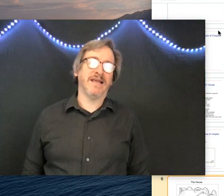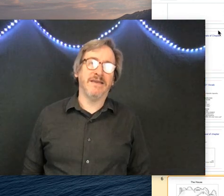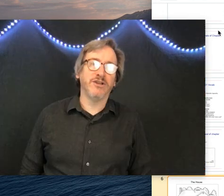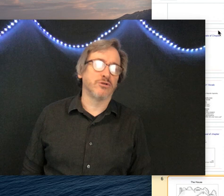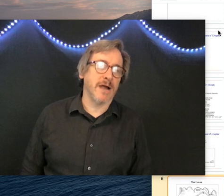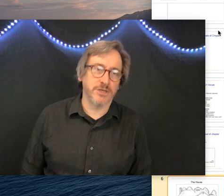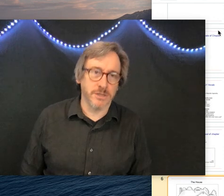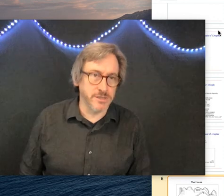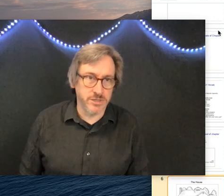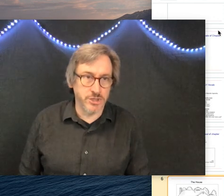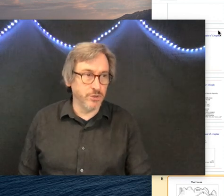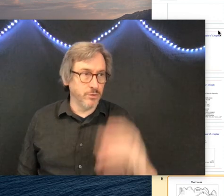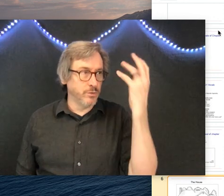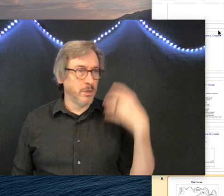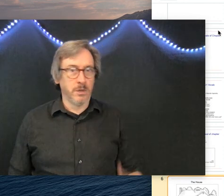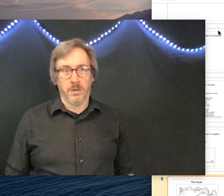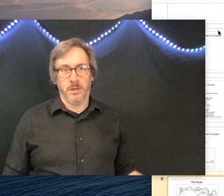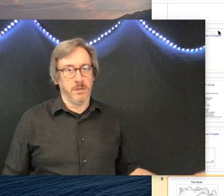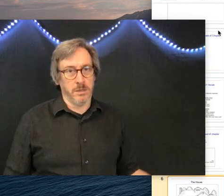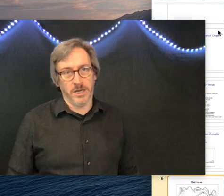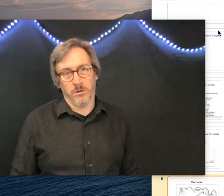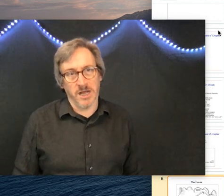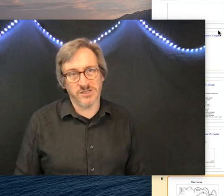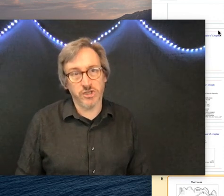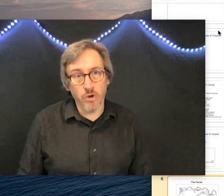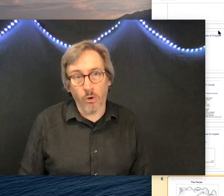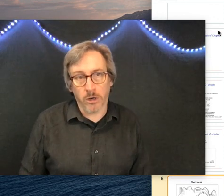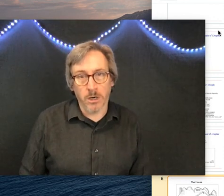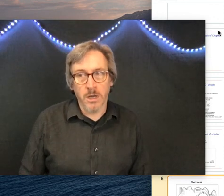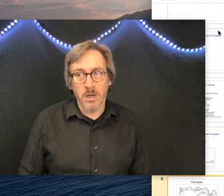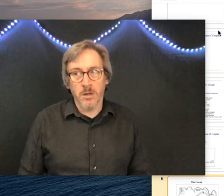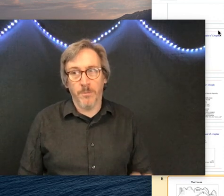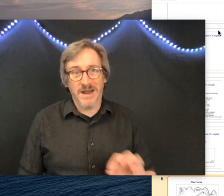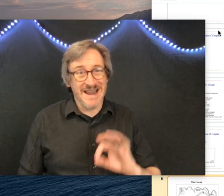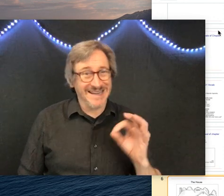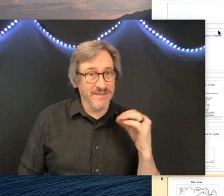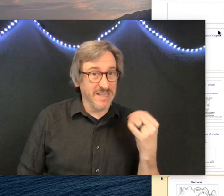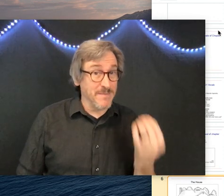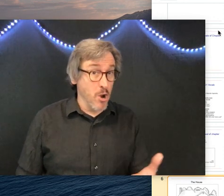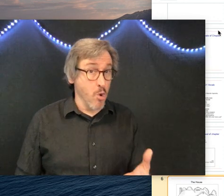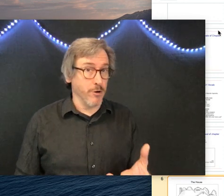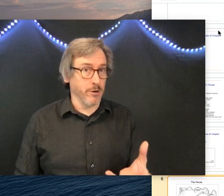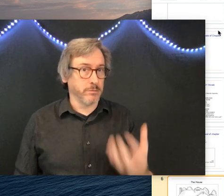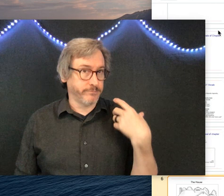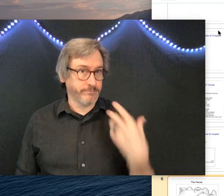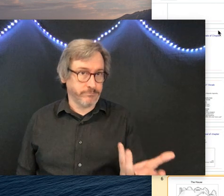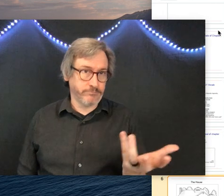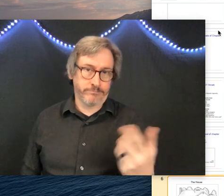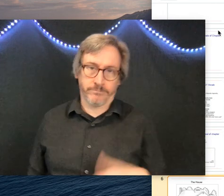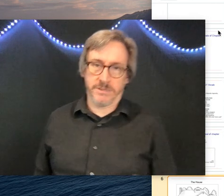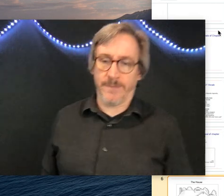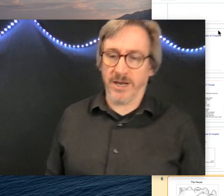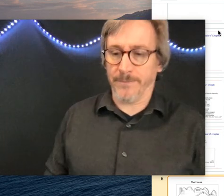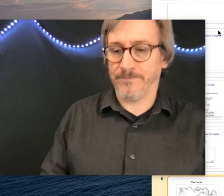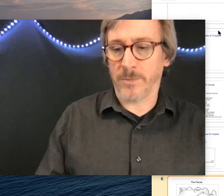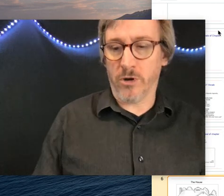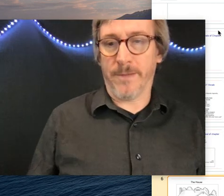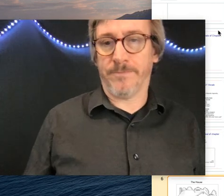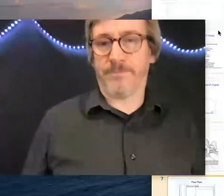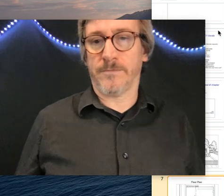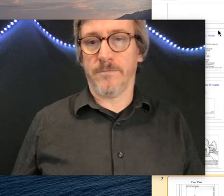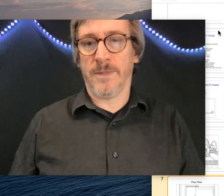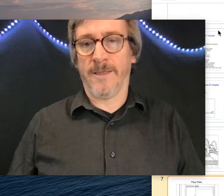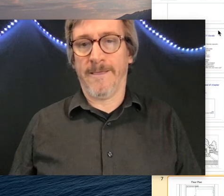be like giving directions to a store, but not giving them an order. Same idea.